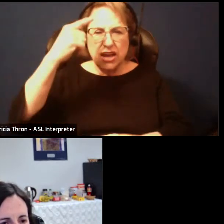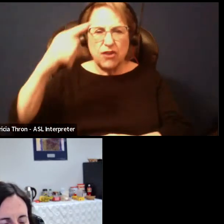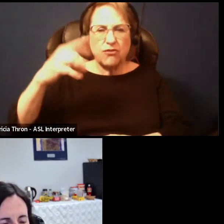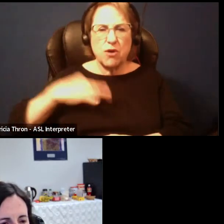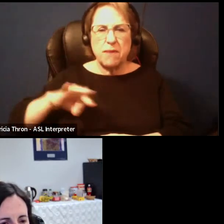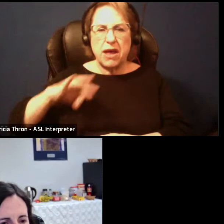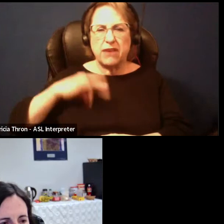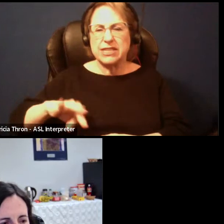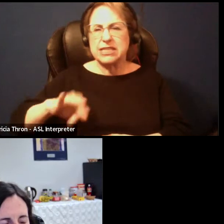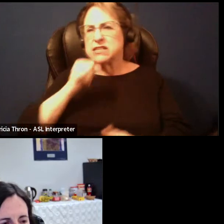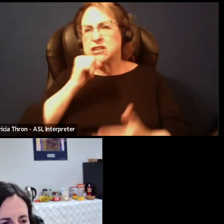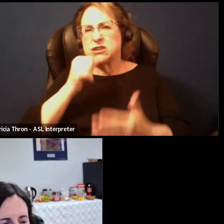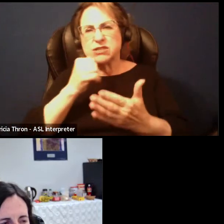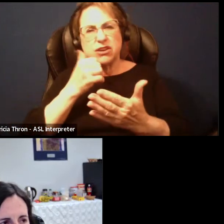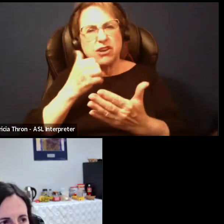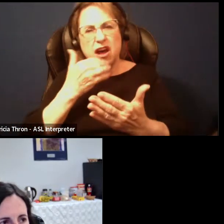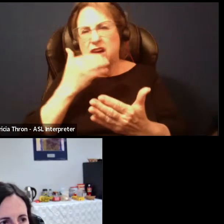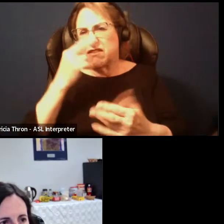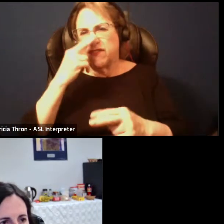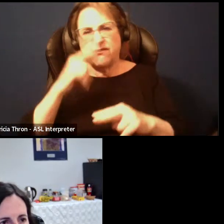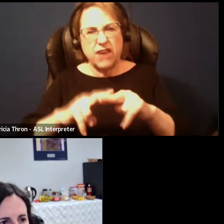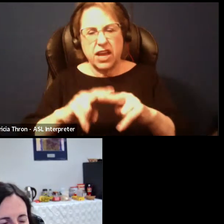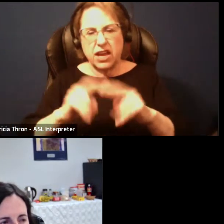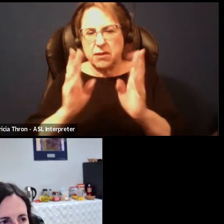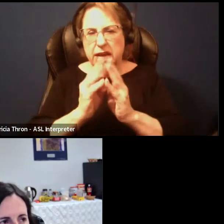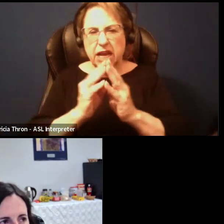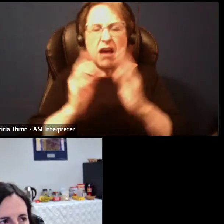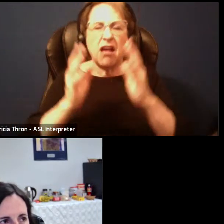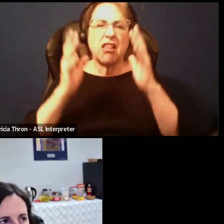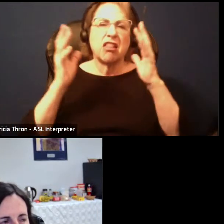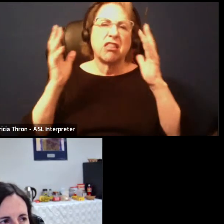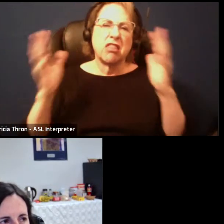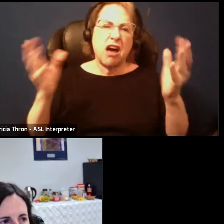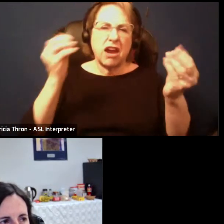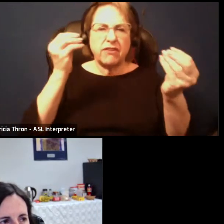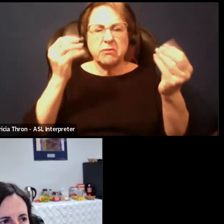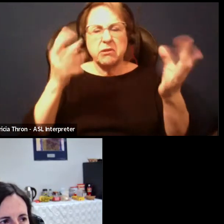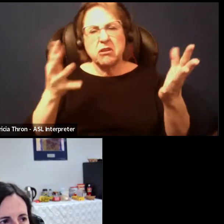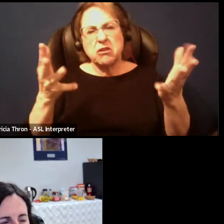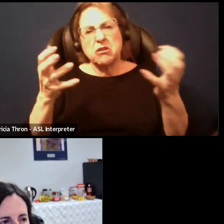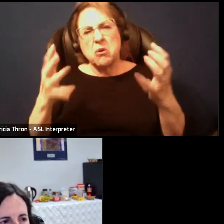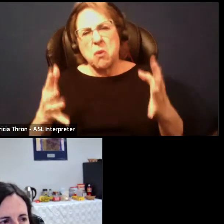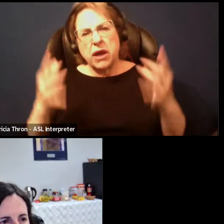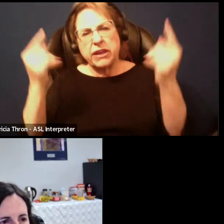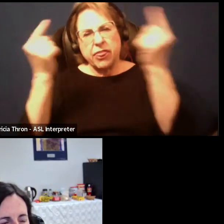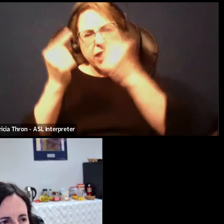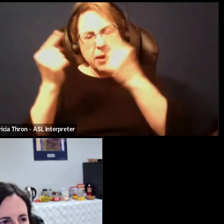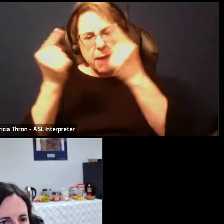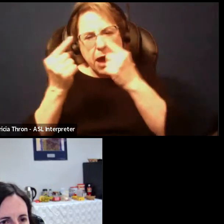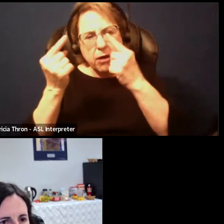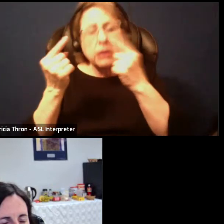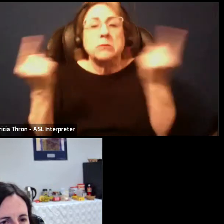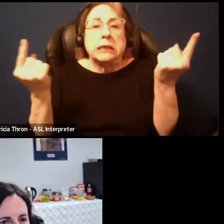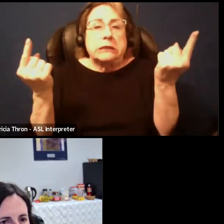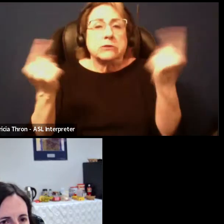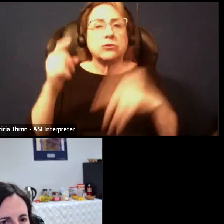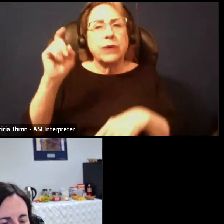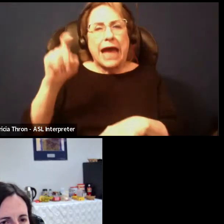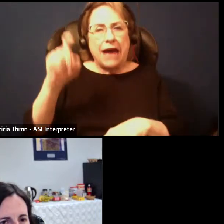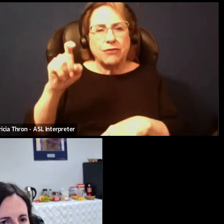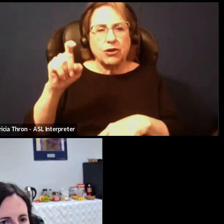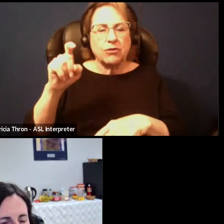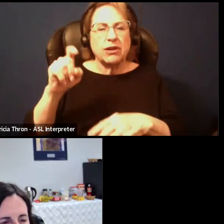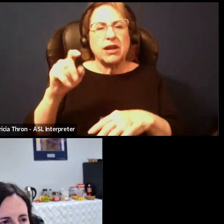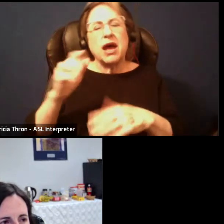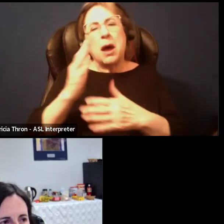I was referring to. It's just a lot of information that you would prefer not to think about, but we have to. Part of that mature thing.